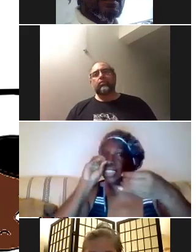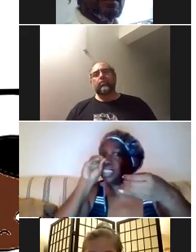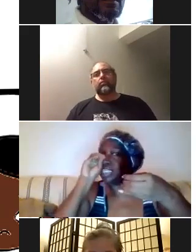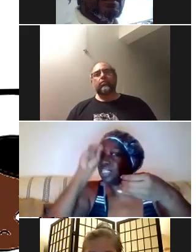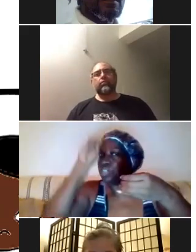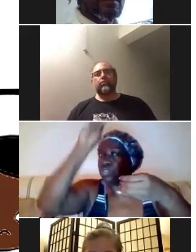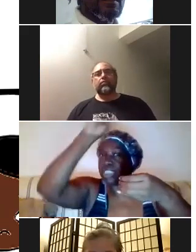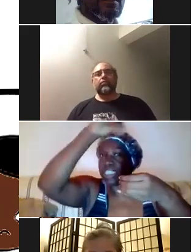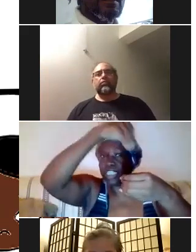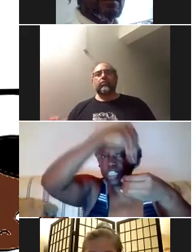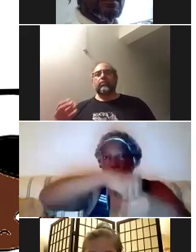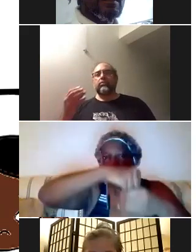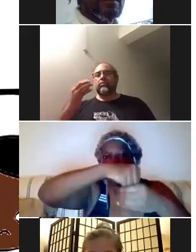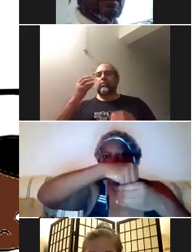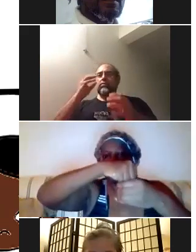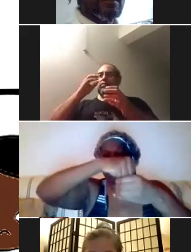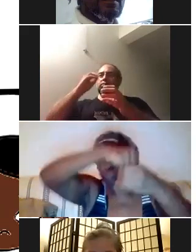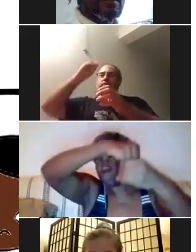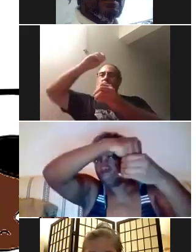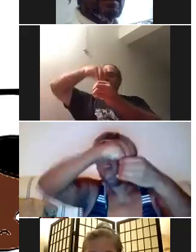they're sticking their nose in the dirt.